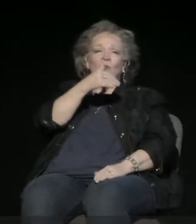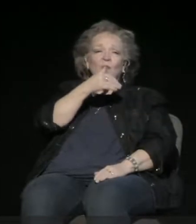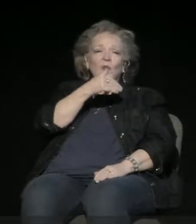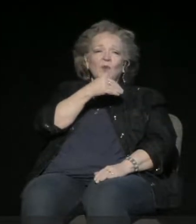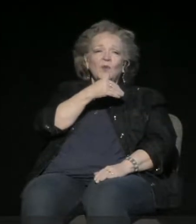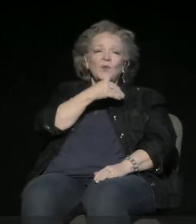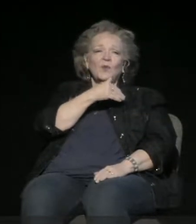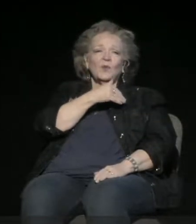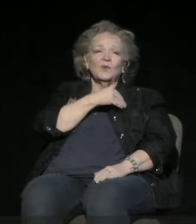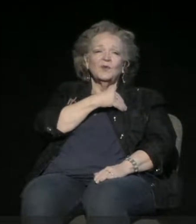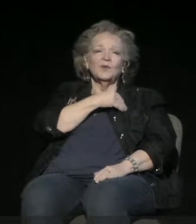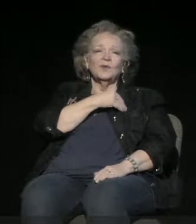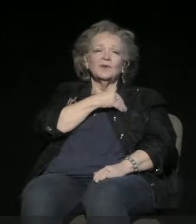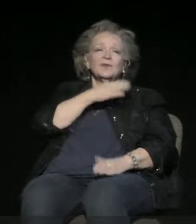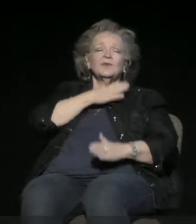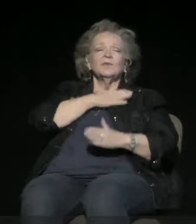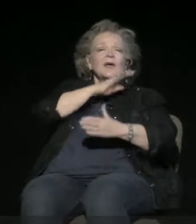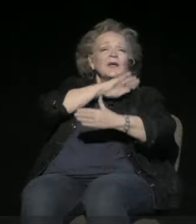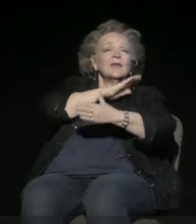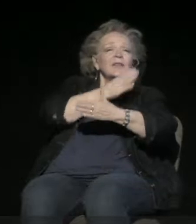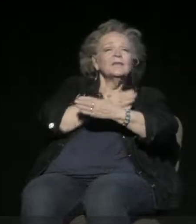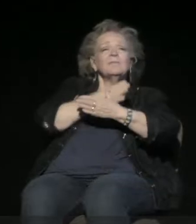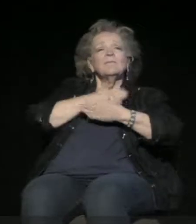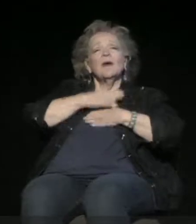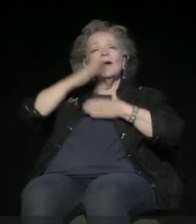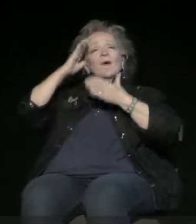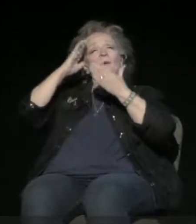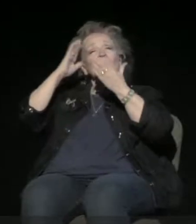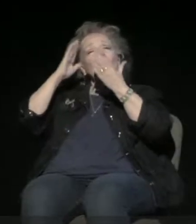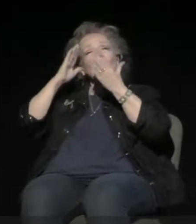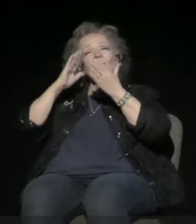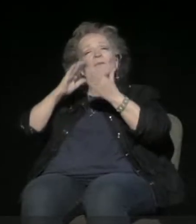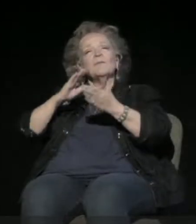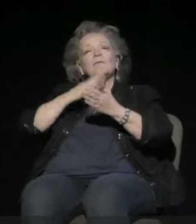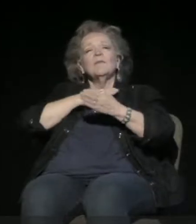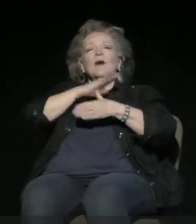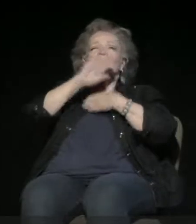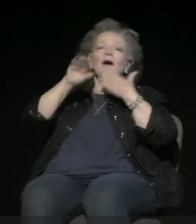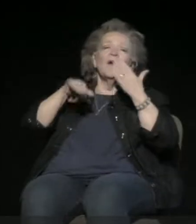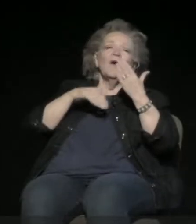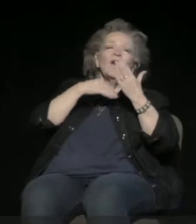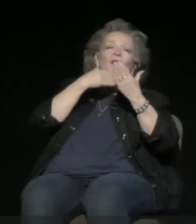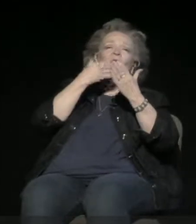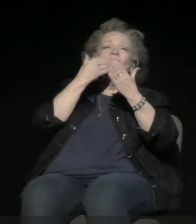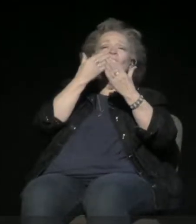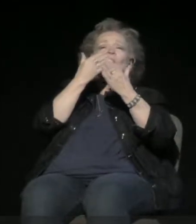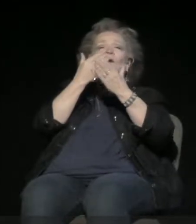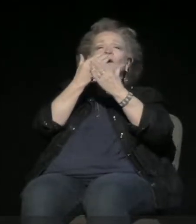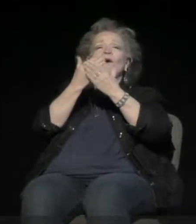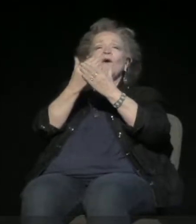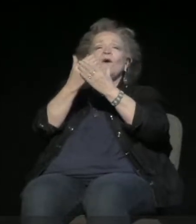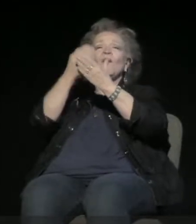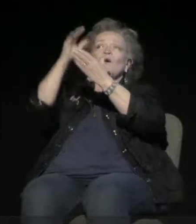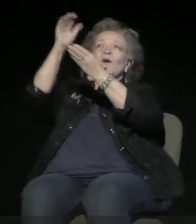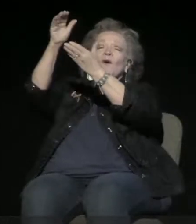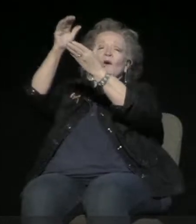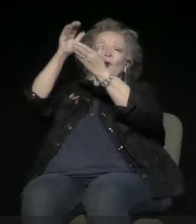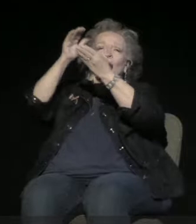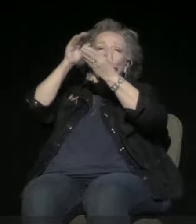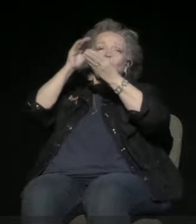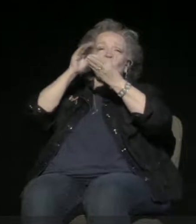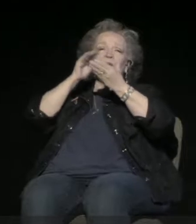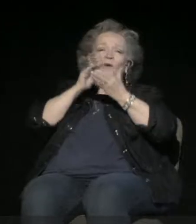my strength and my hope. Yes, my all and